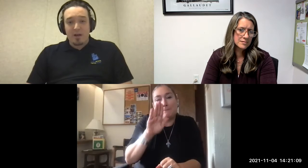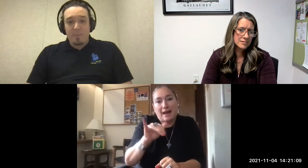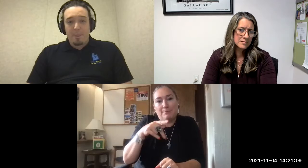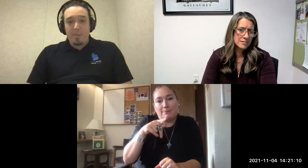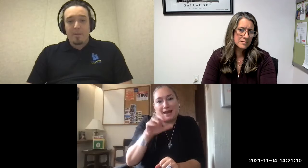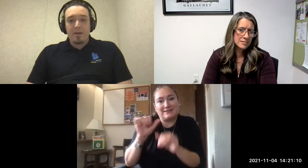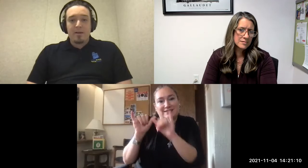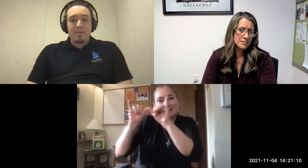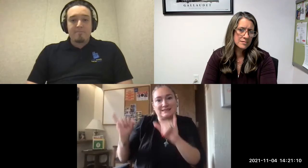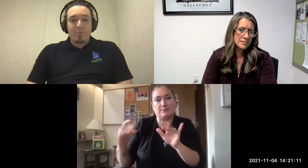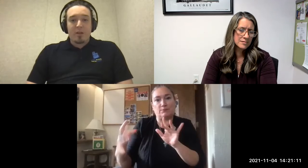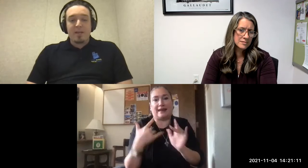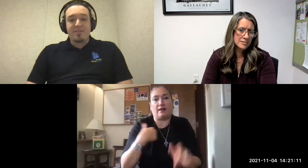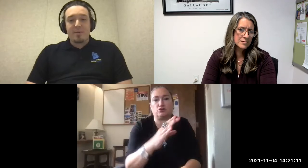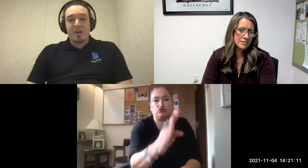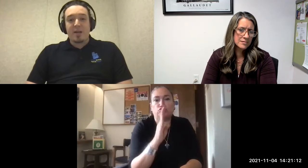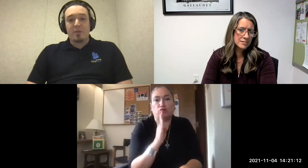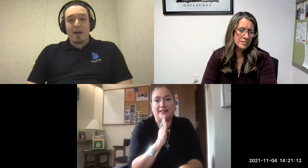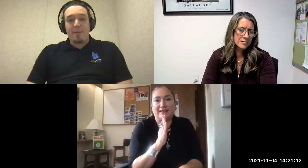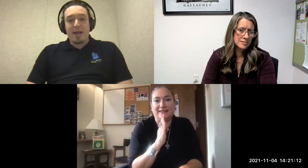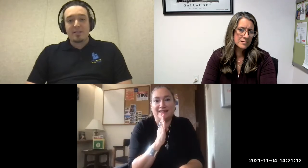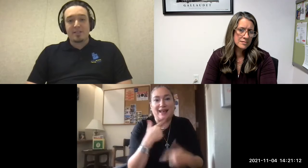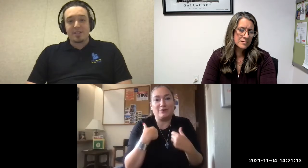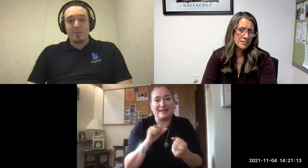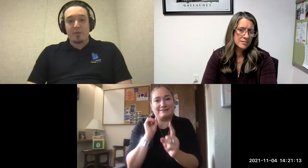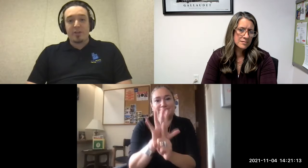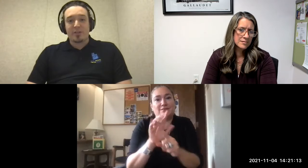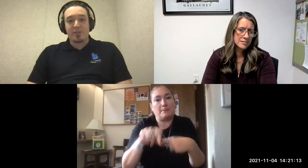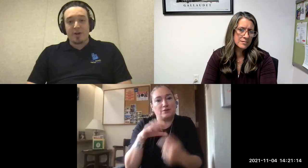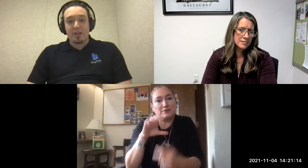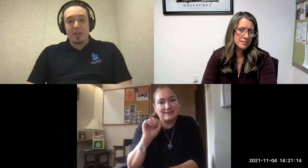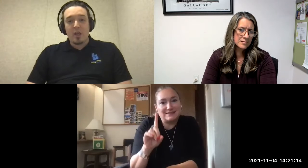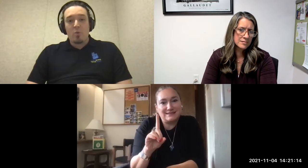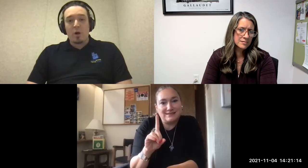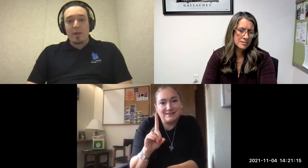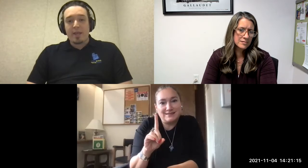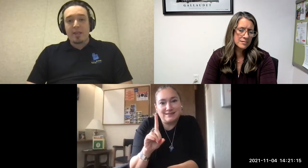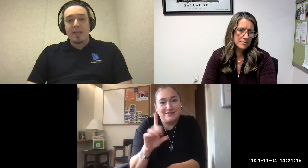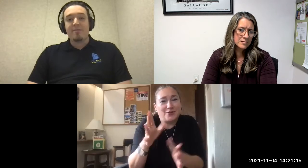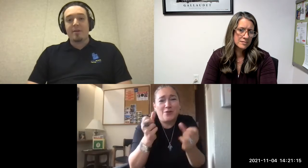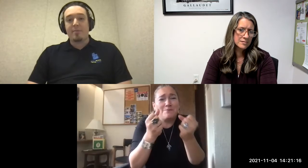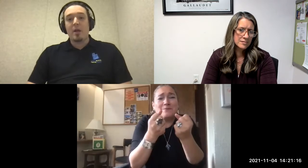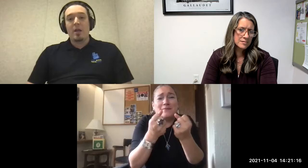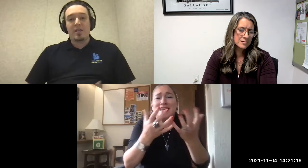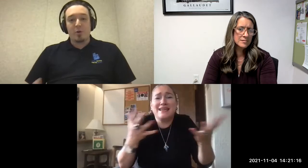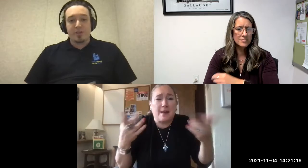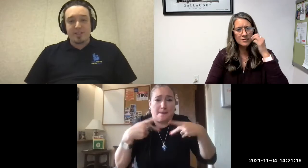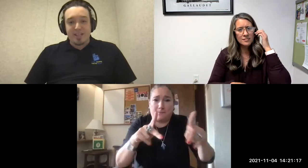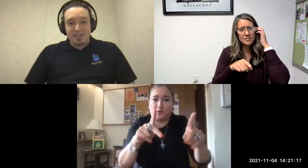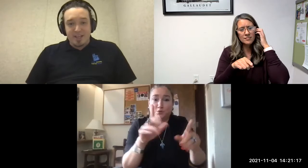out because families are able to bypass the system and reach out to us directly, where we can give them exposure to